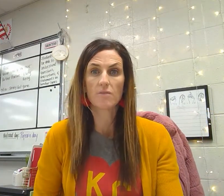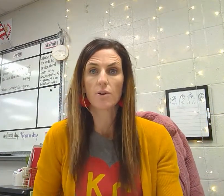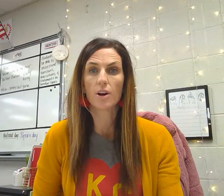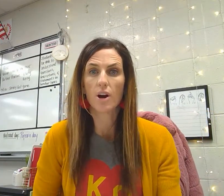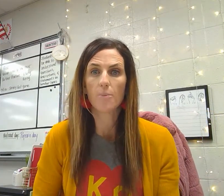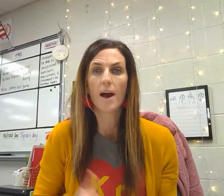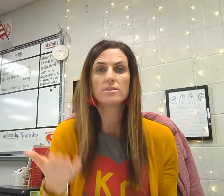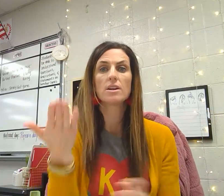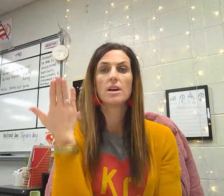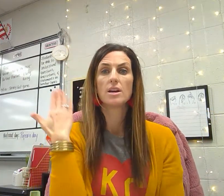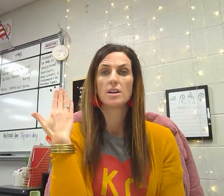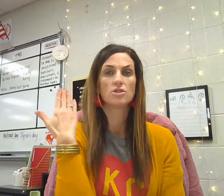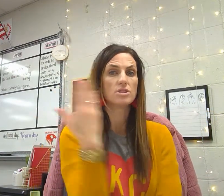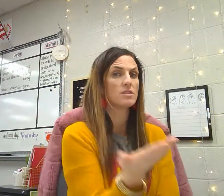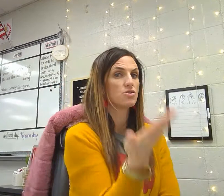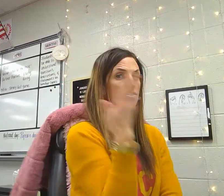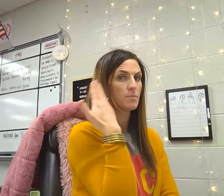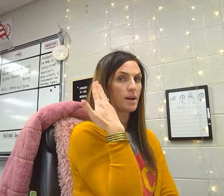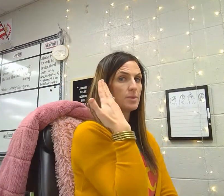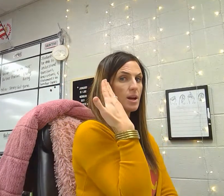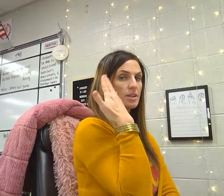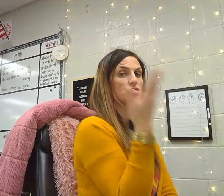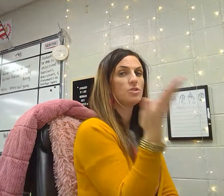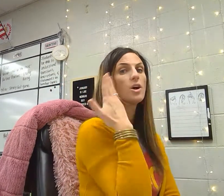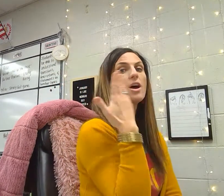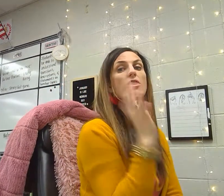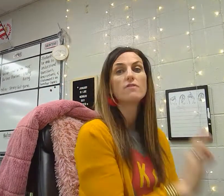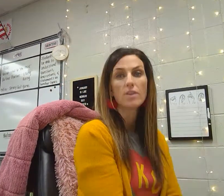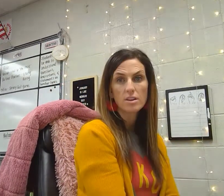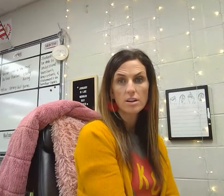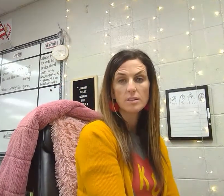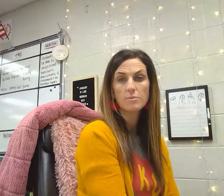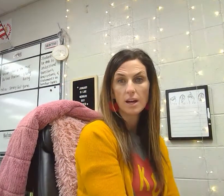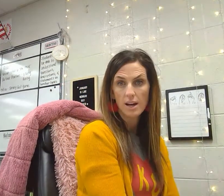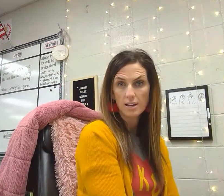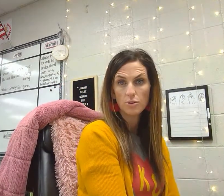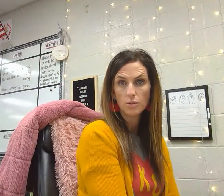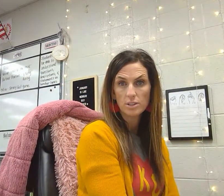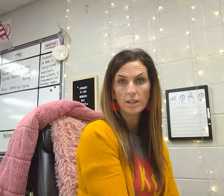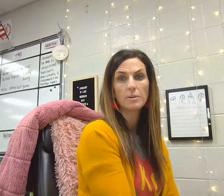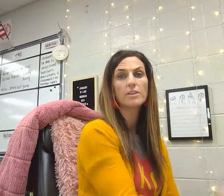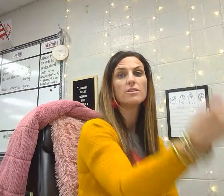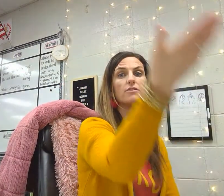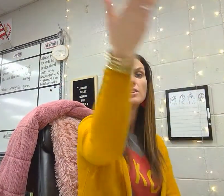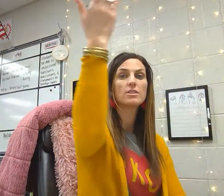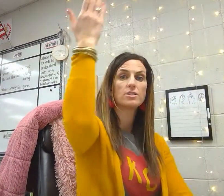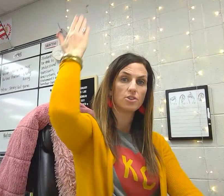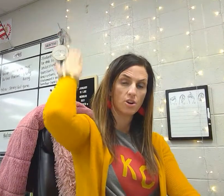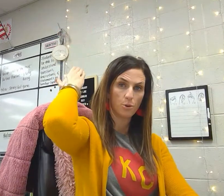for a go past. It's just straight back behind you. The farther in time you want to talk about, the farther your arm